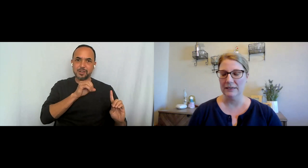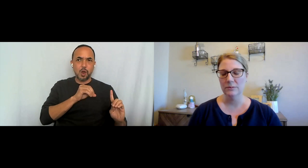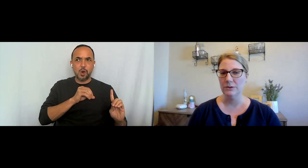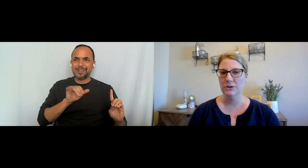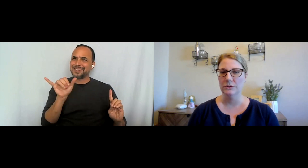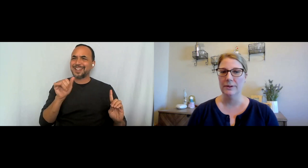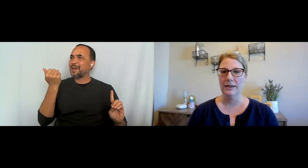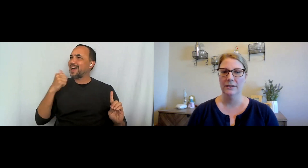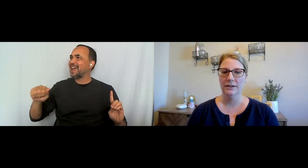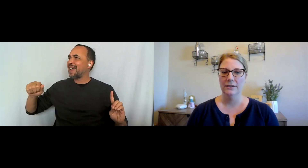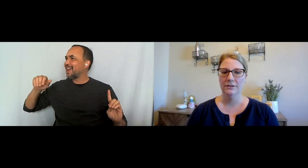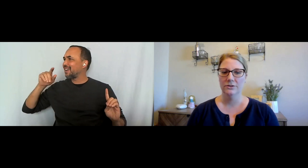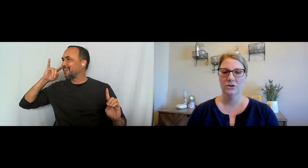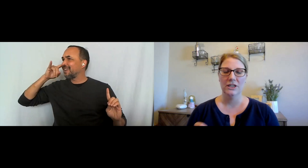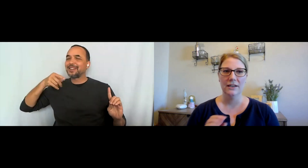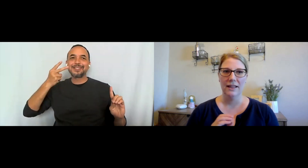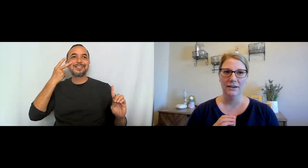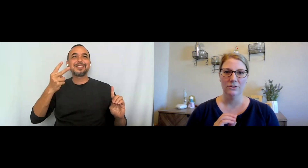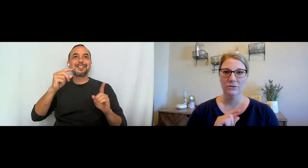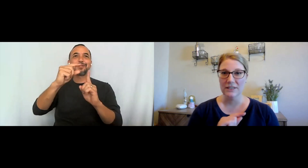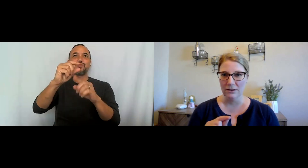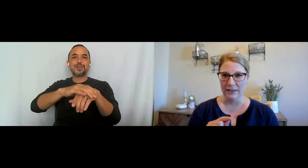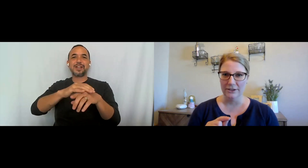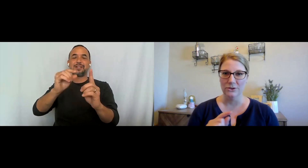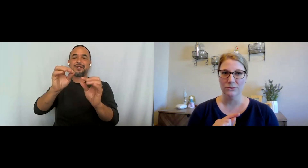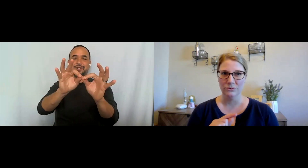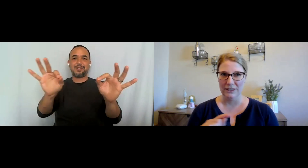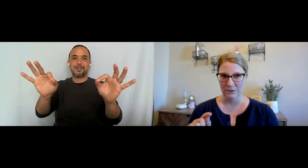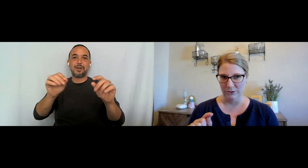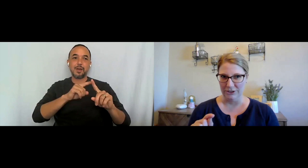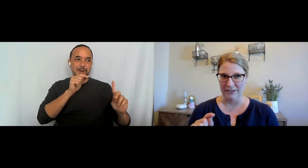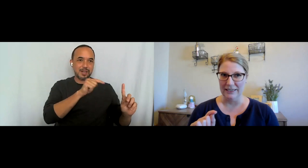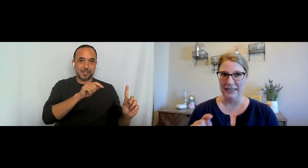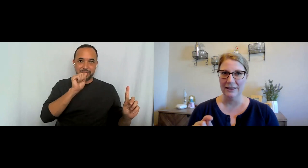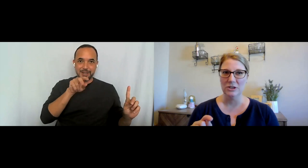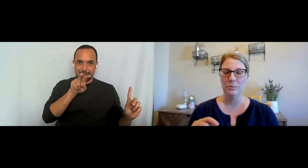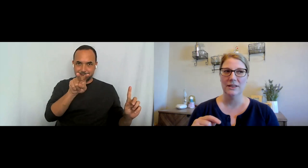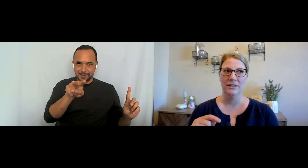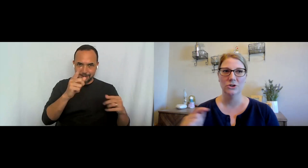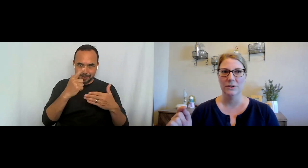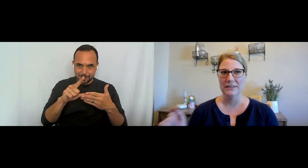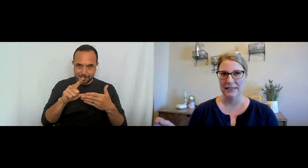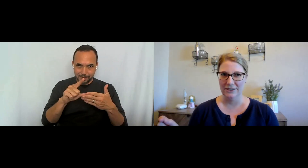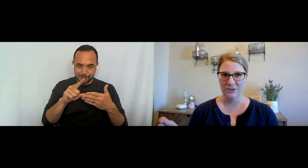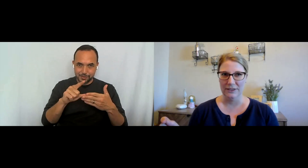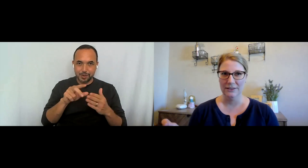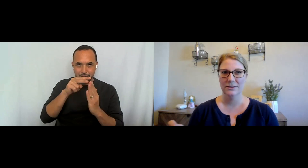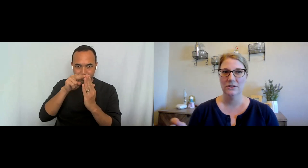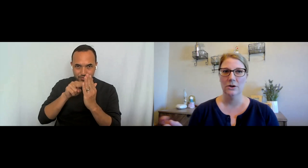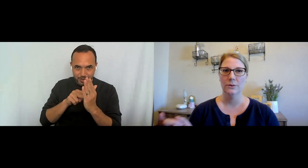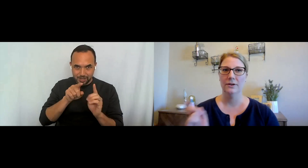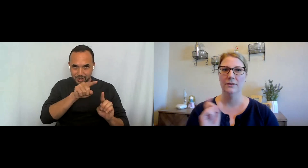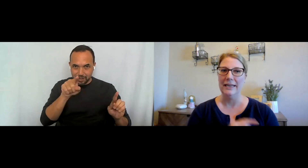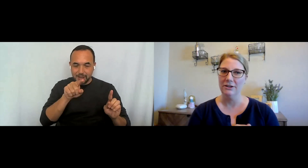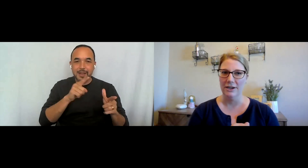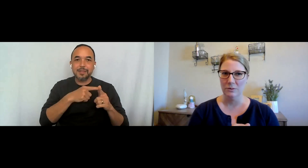might be exposed to, but she can then see the letters, read the word in English, but then attribute a sign to it.